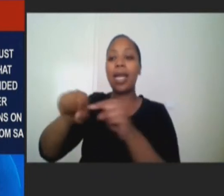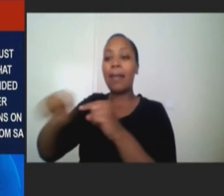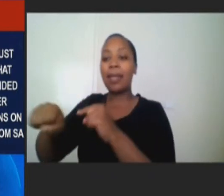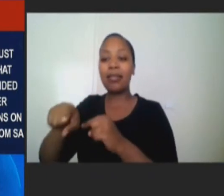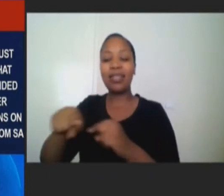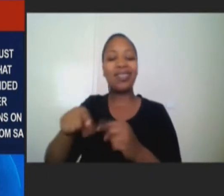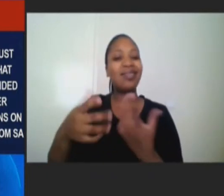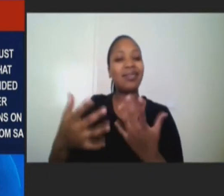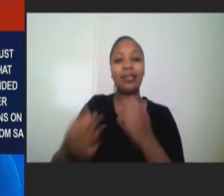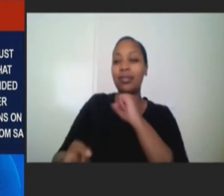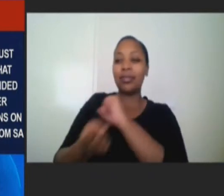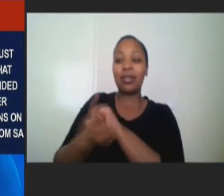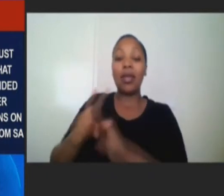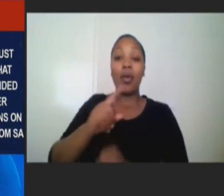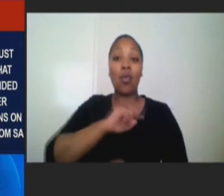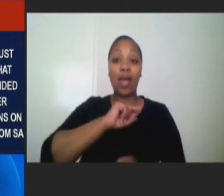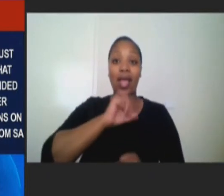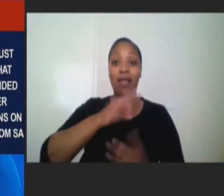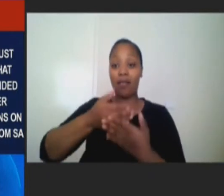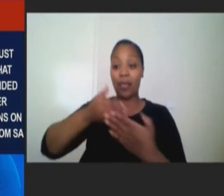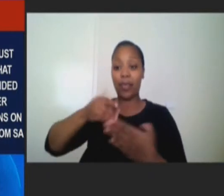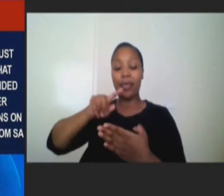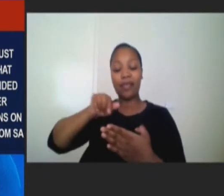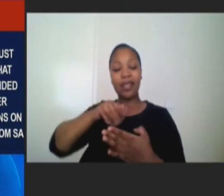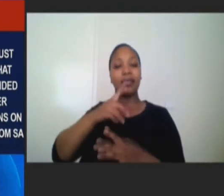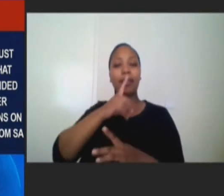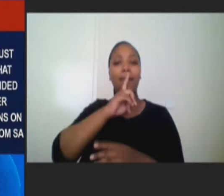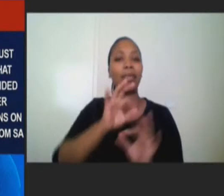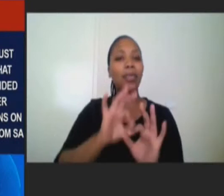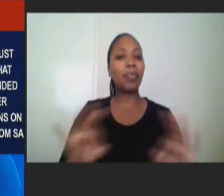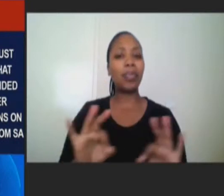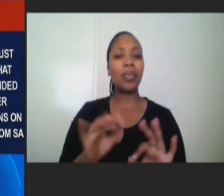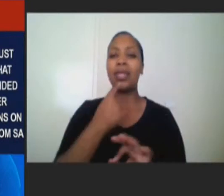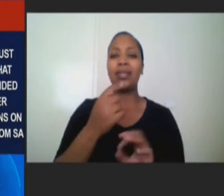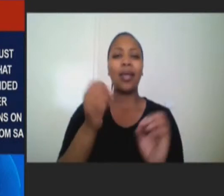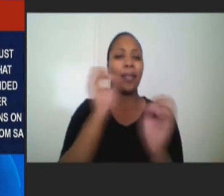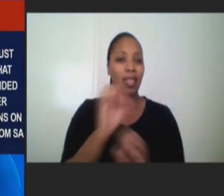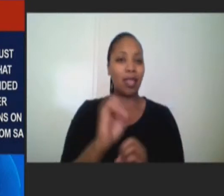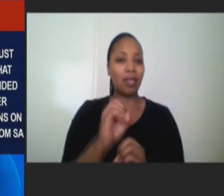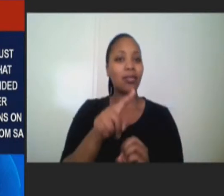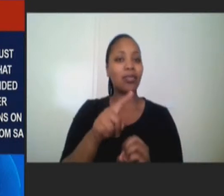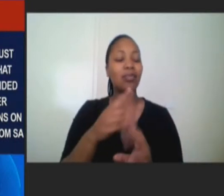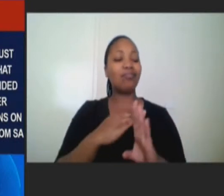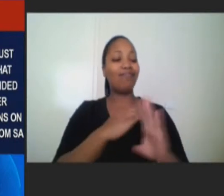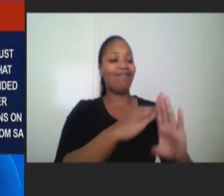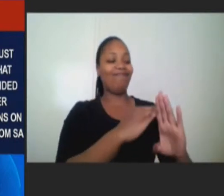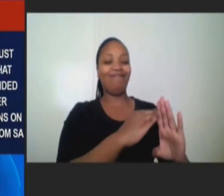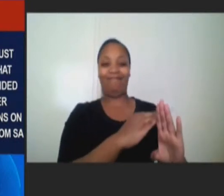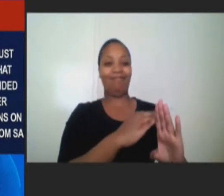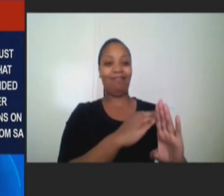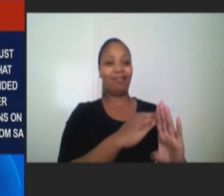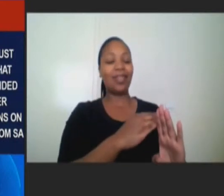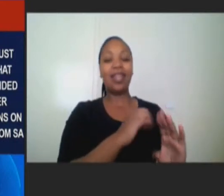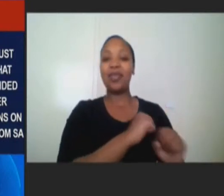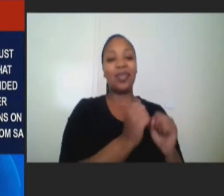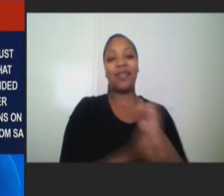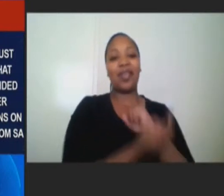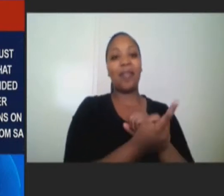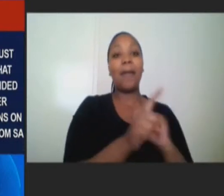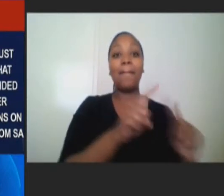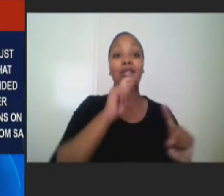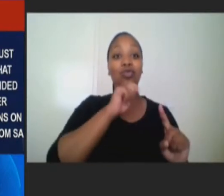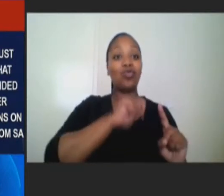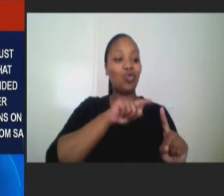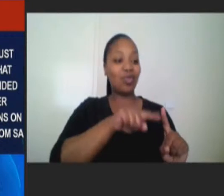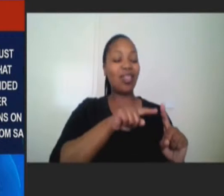quiet, possibly the travel bans would not have happened. But that would have been very detrimental, because you don't